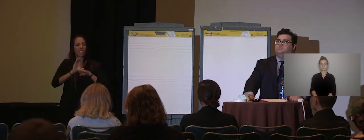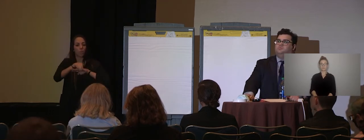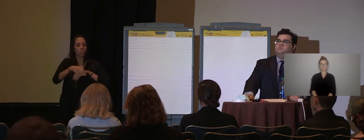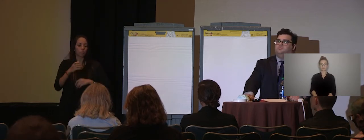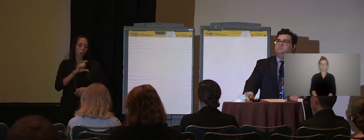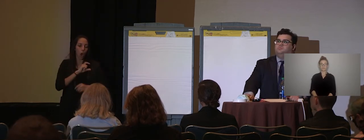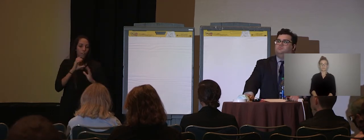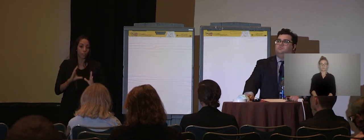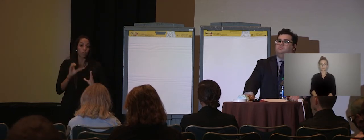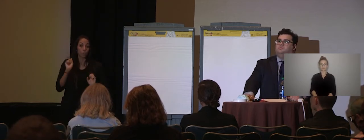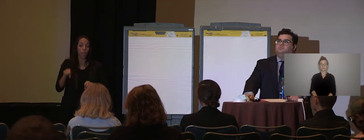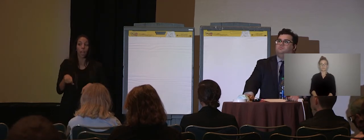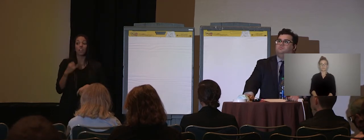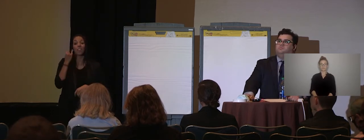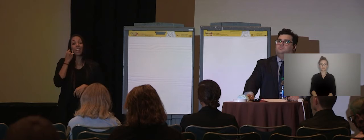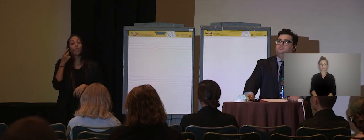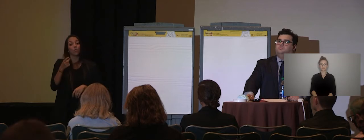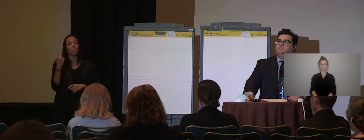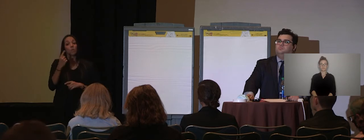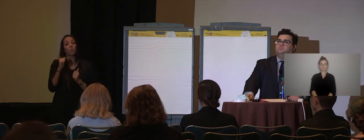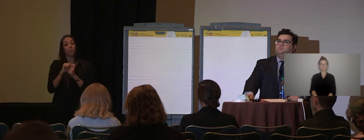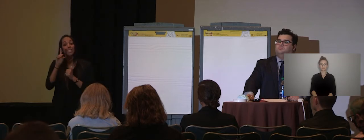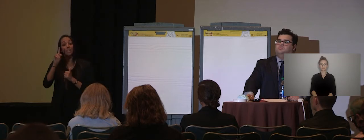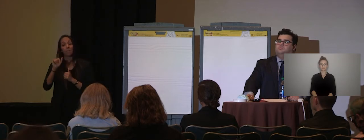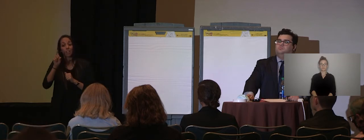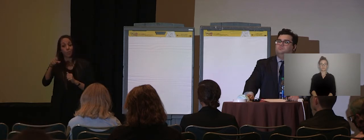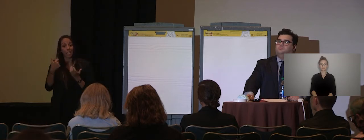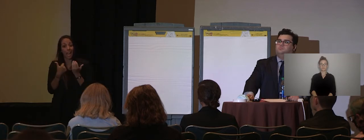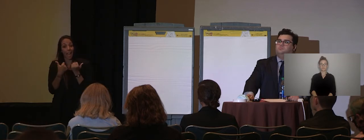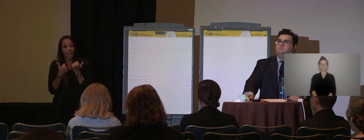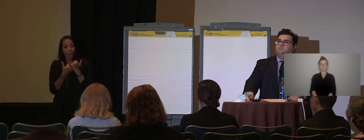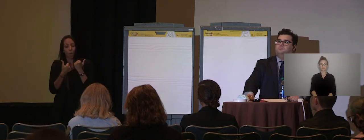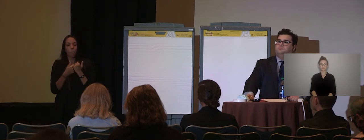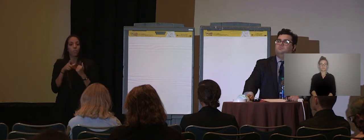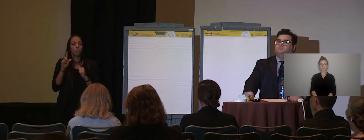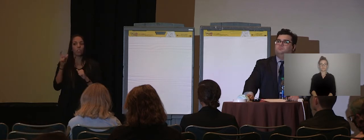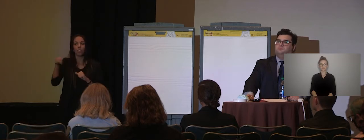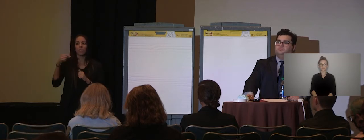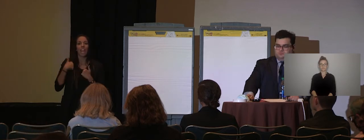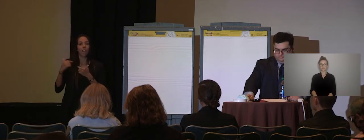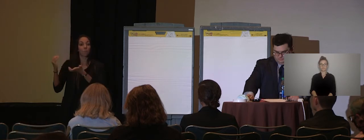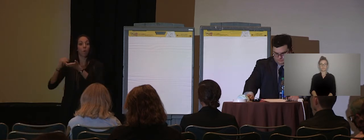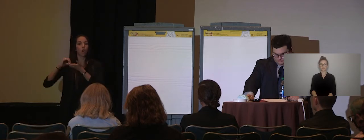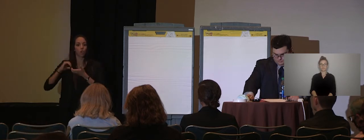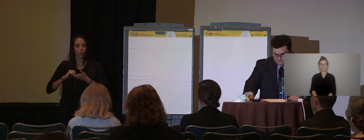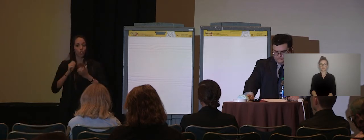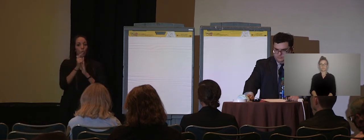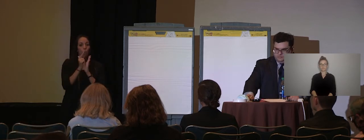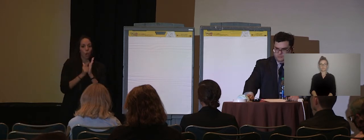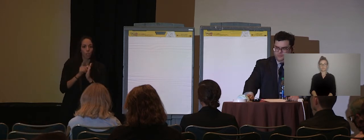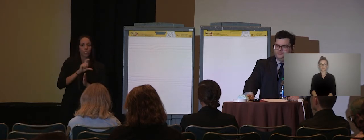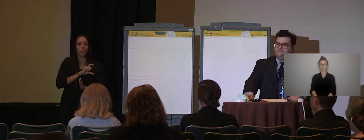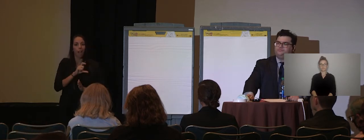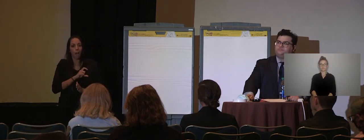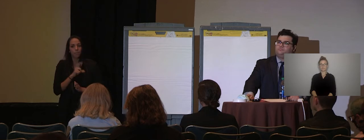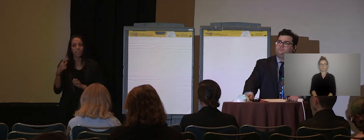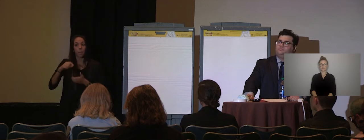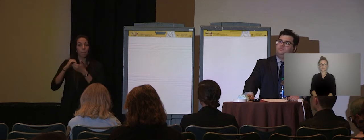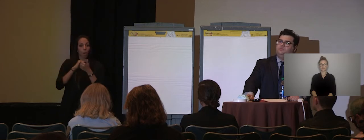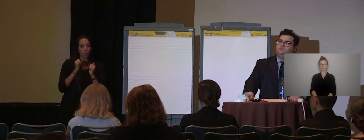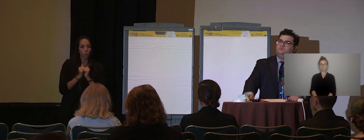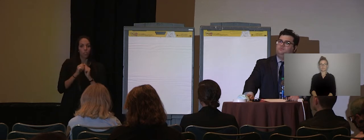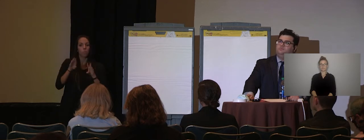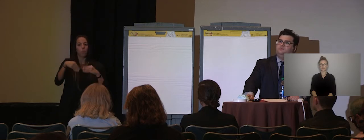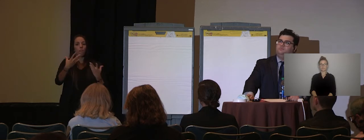with a disability to be able to get assistance. They have fellows who are attorneys that are providing grant funding to